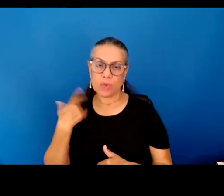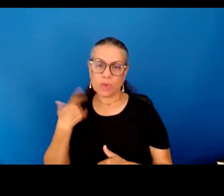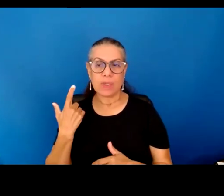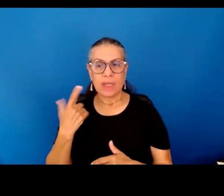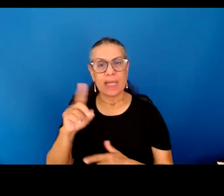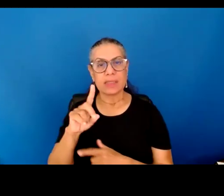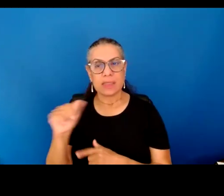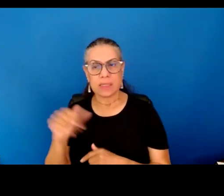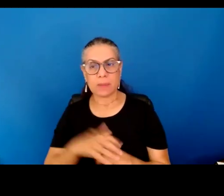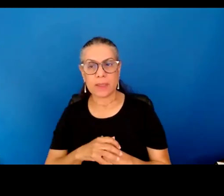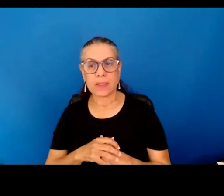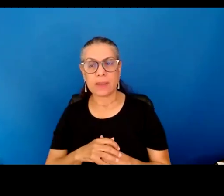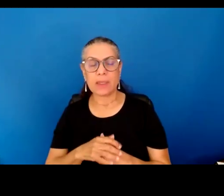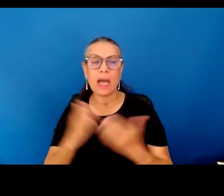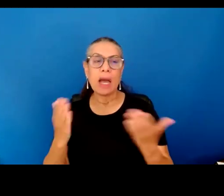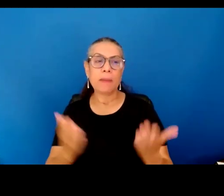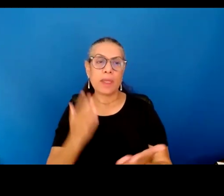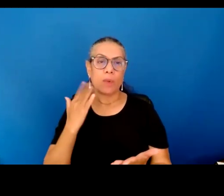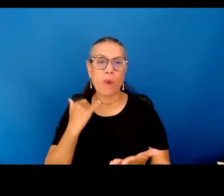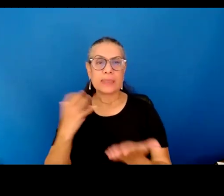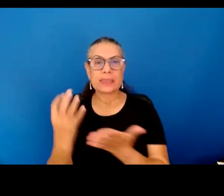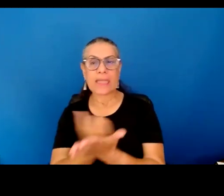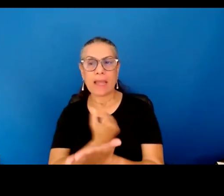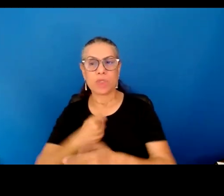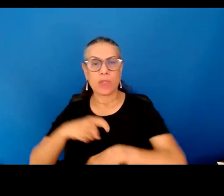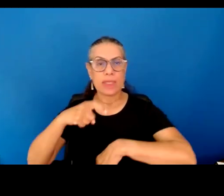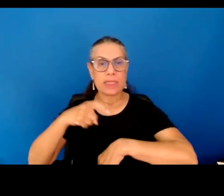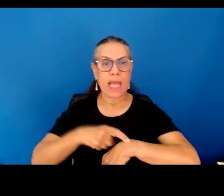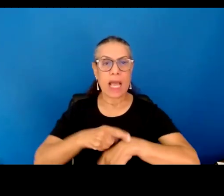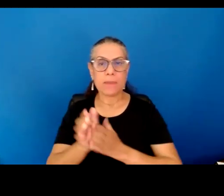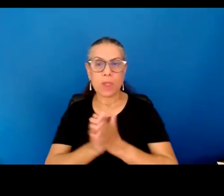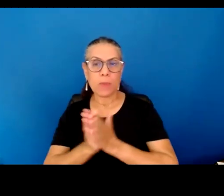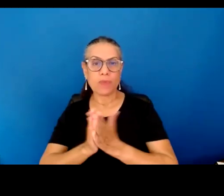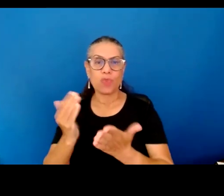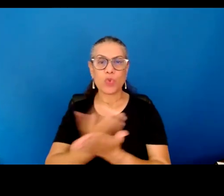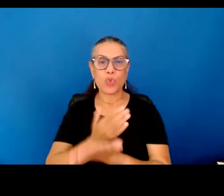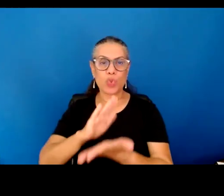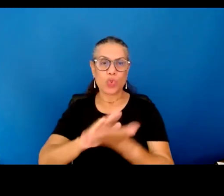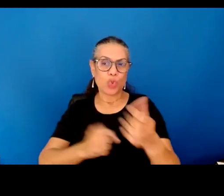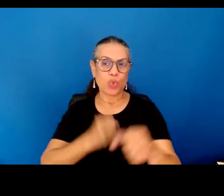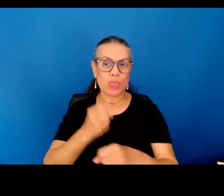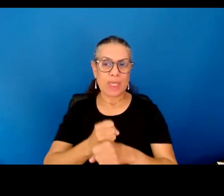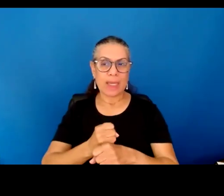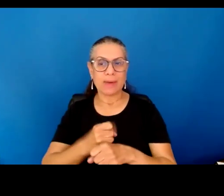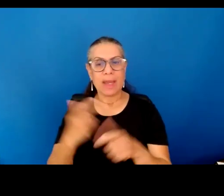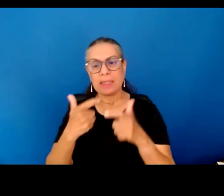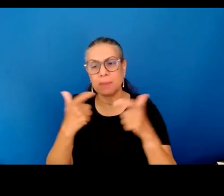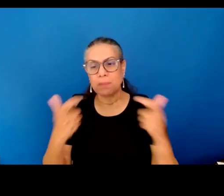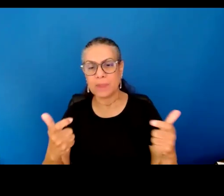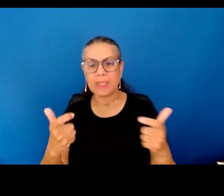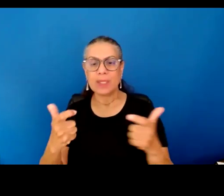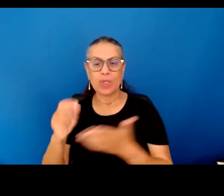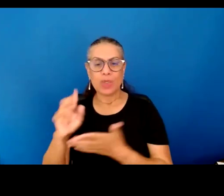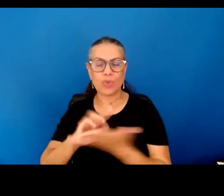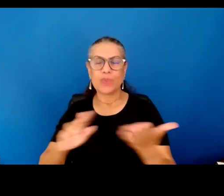the South End. I'm here this evening to capture the timing and momentum of a new school year and a big week for our city. Practiced